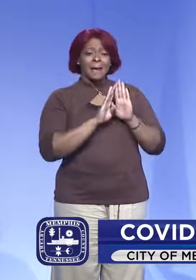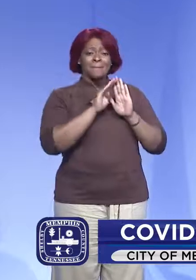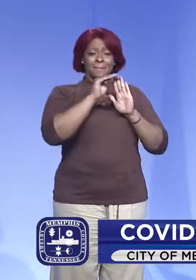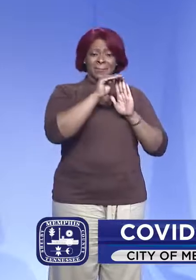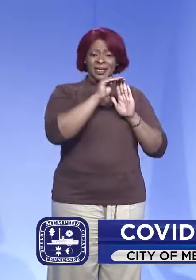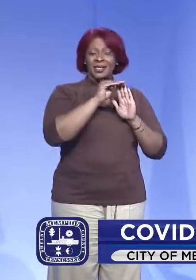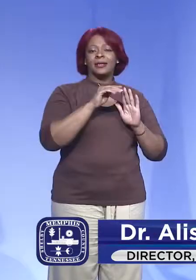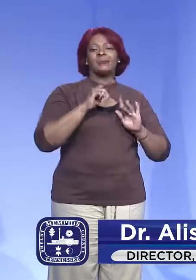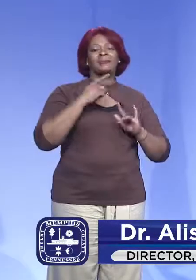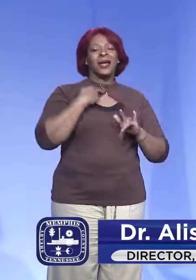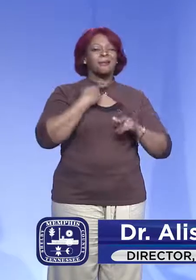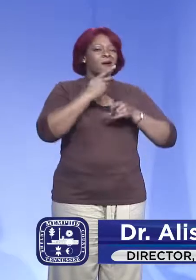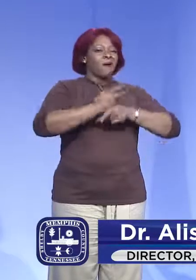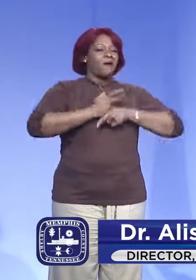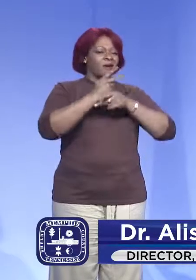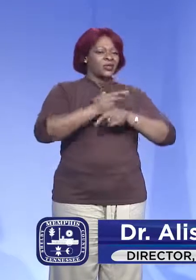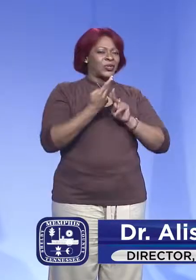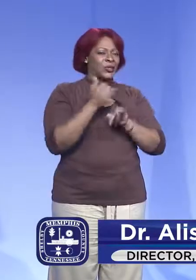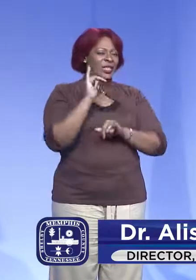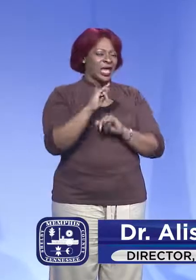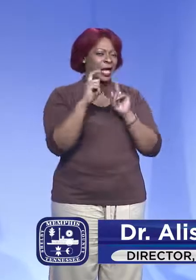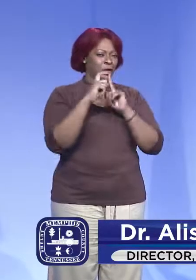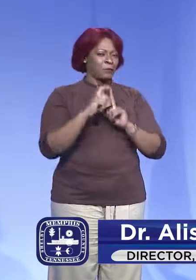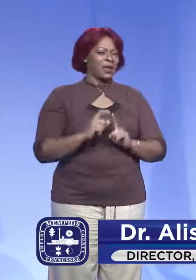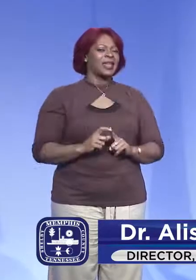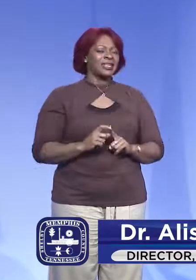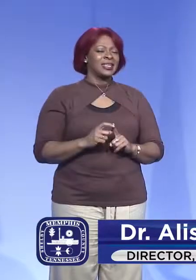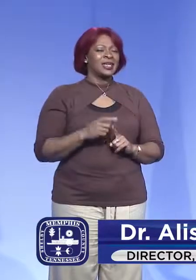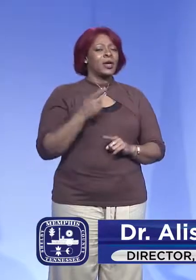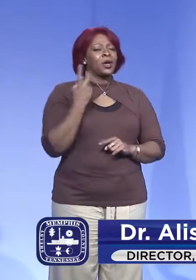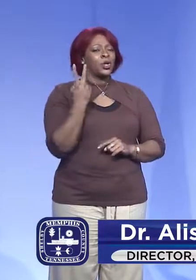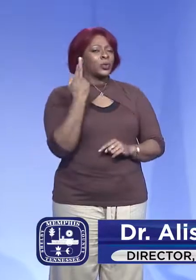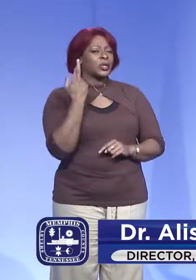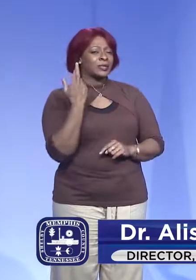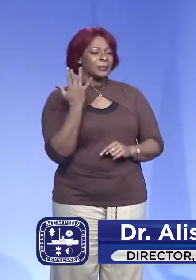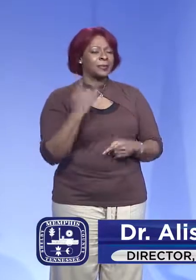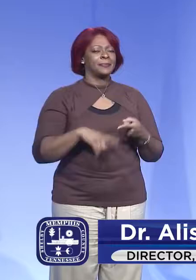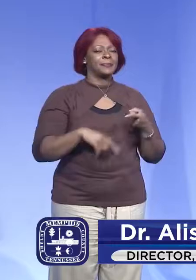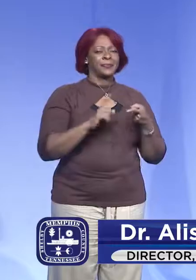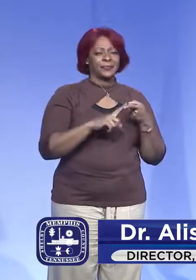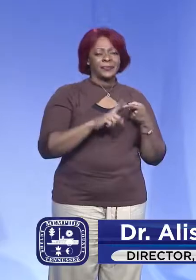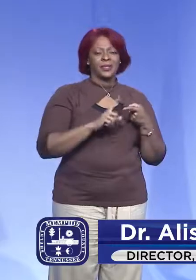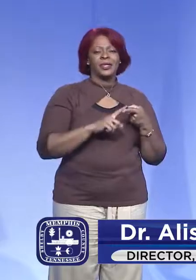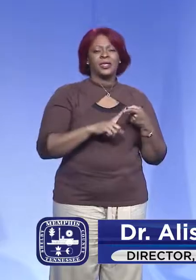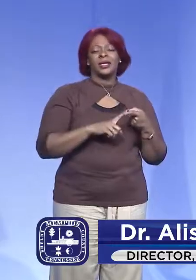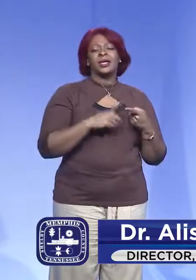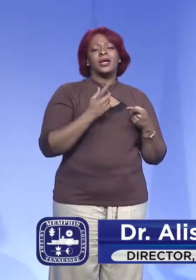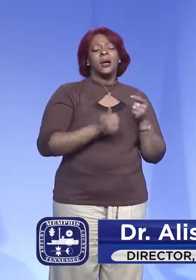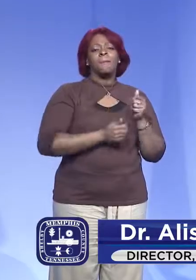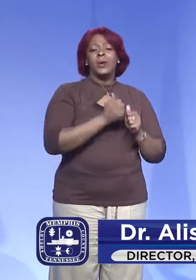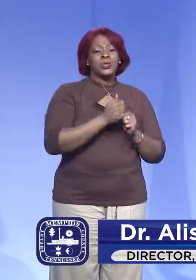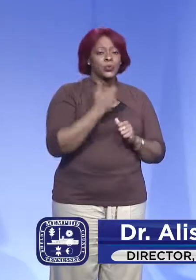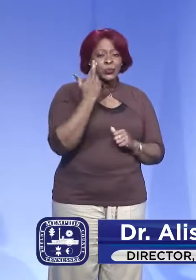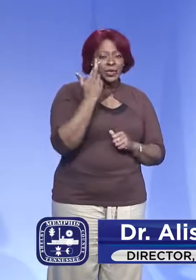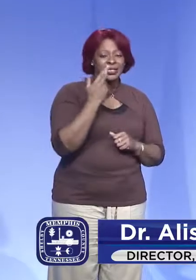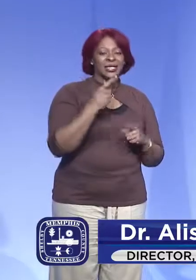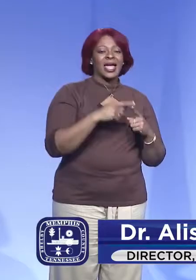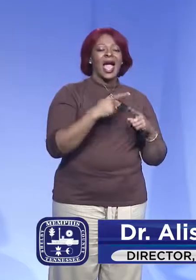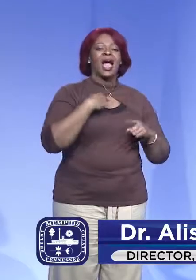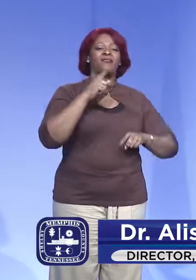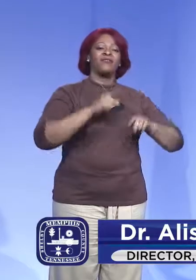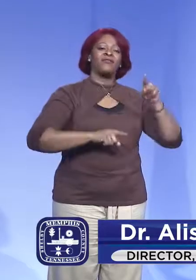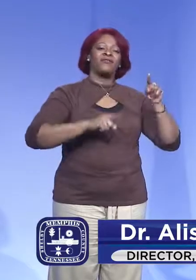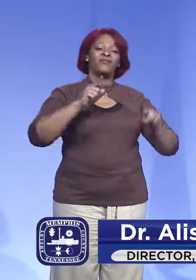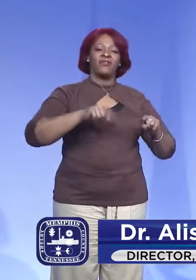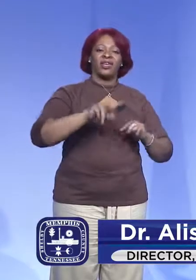I actually would be cautious about using that terminology for two reasons. One, and this is foremost, is that there are variant